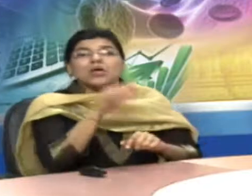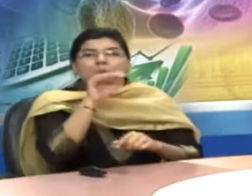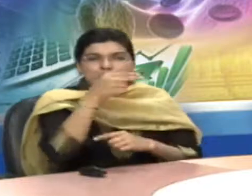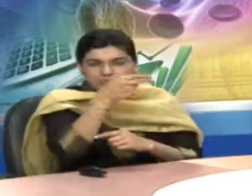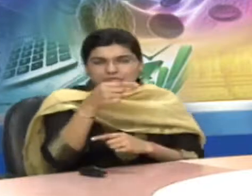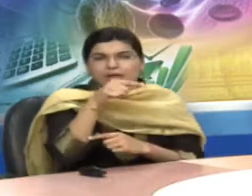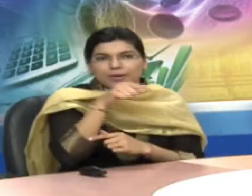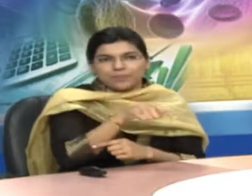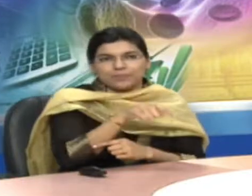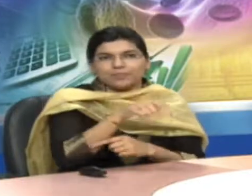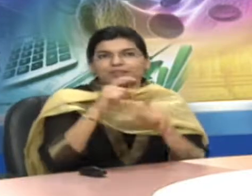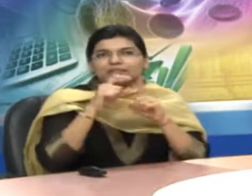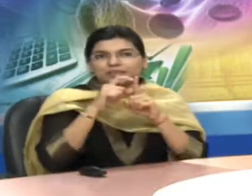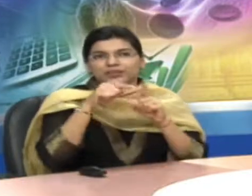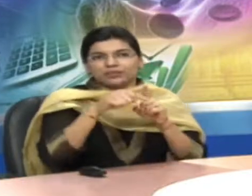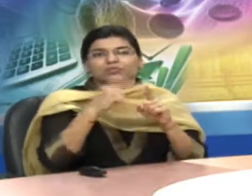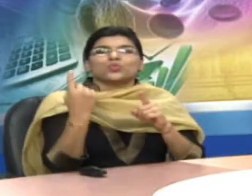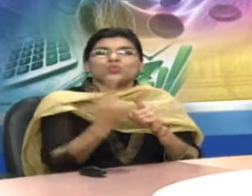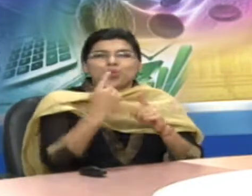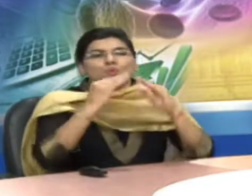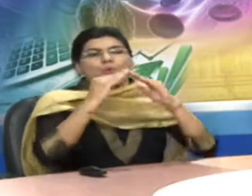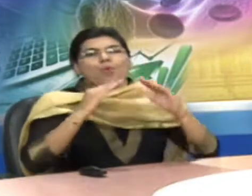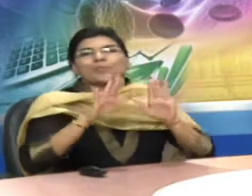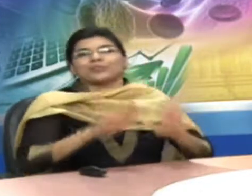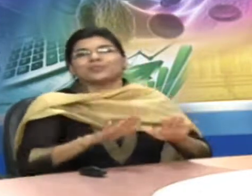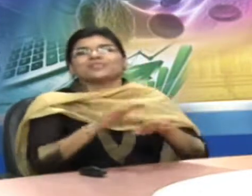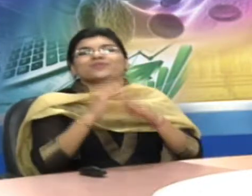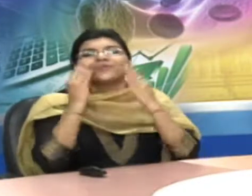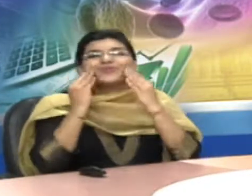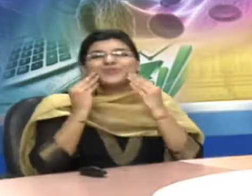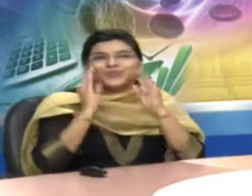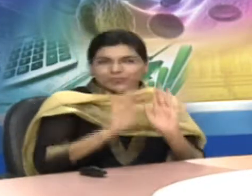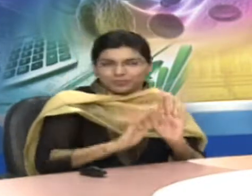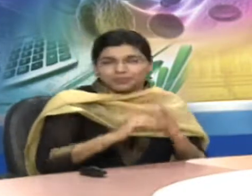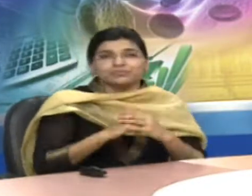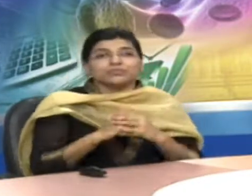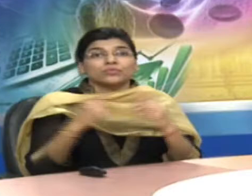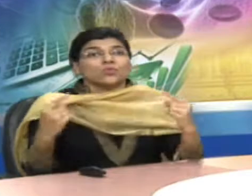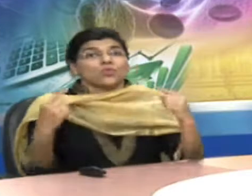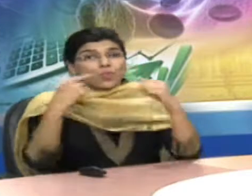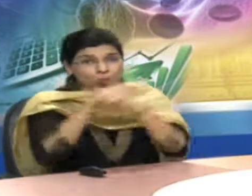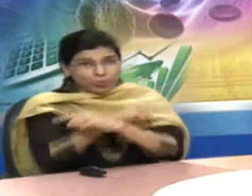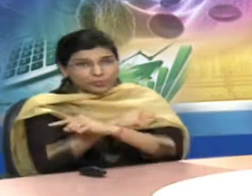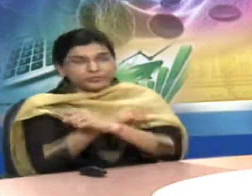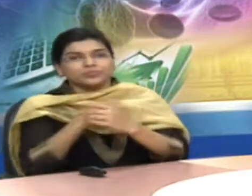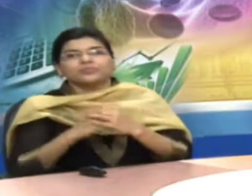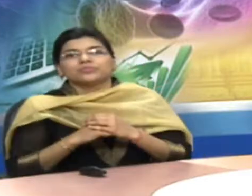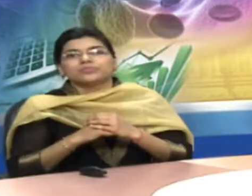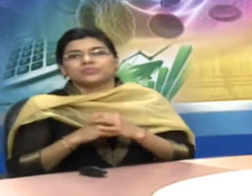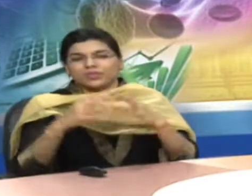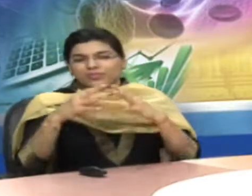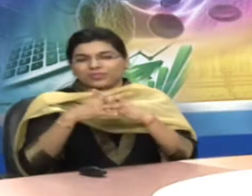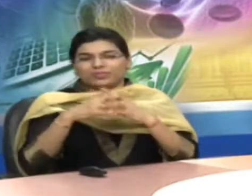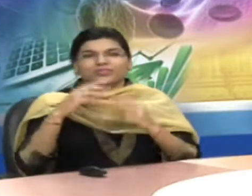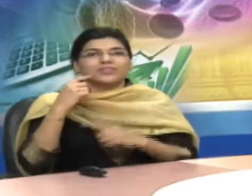These are those animals who can be kept in our house, inside our homes. And the opposite of this word